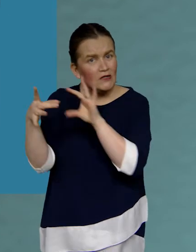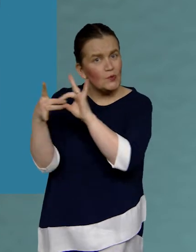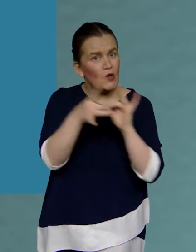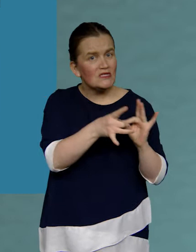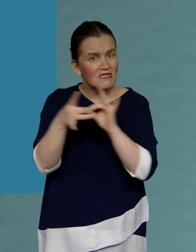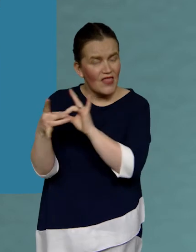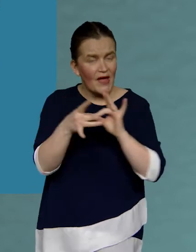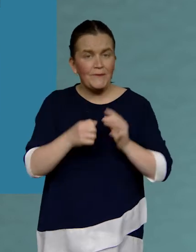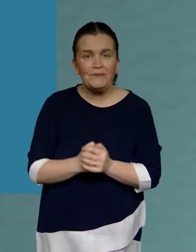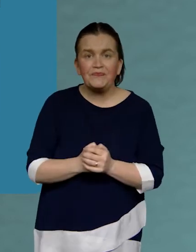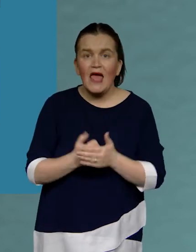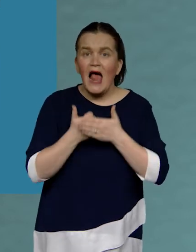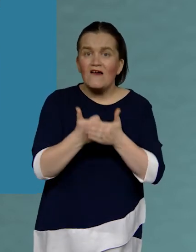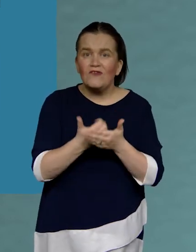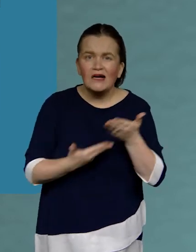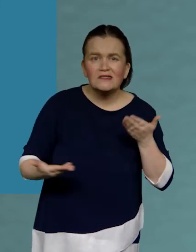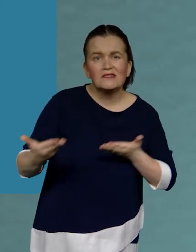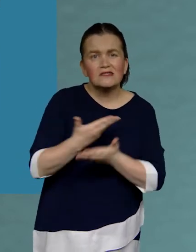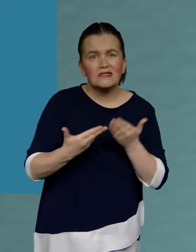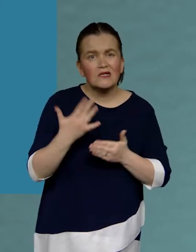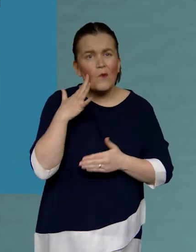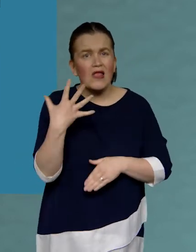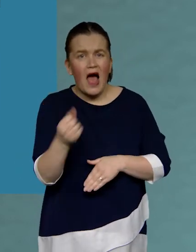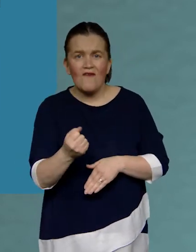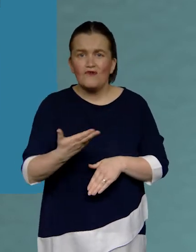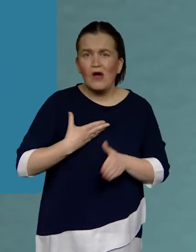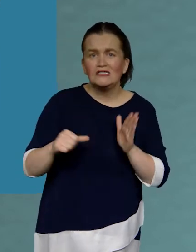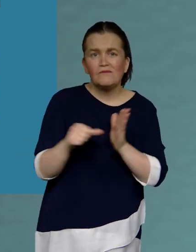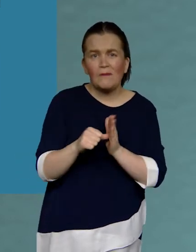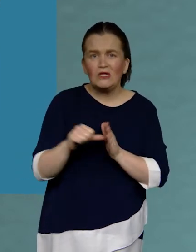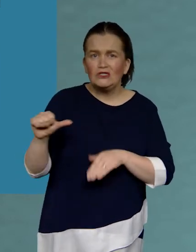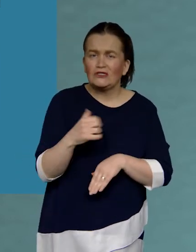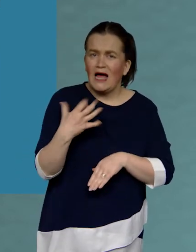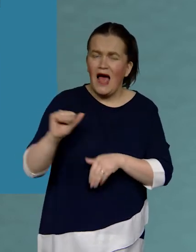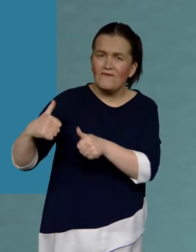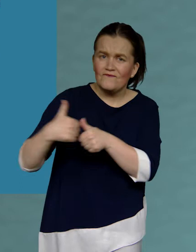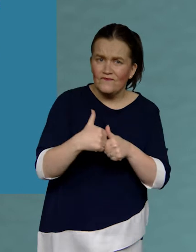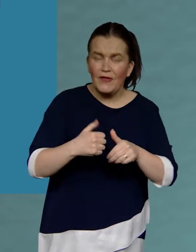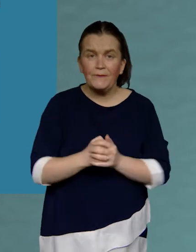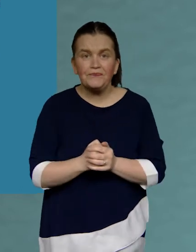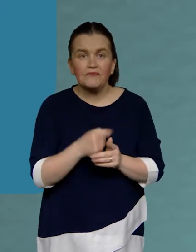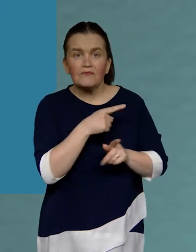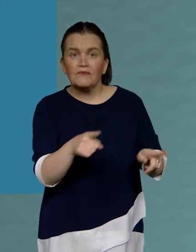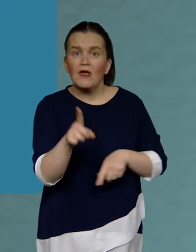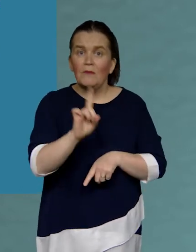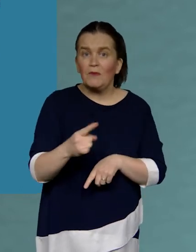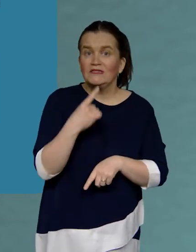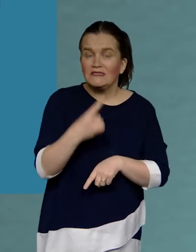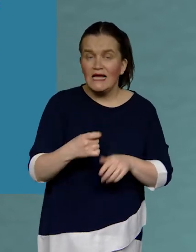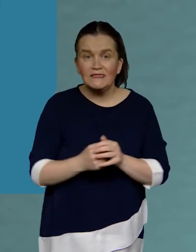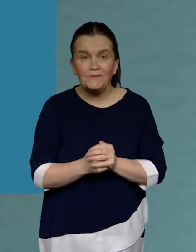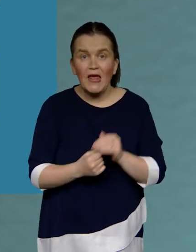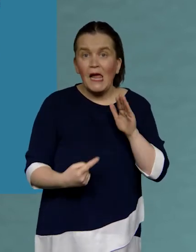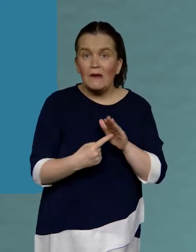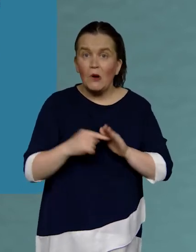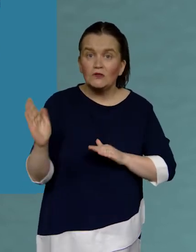Number 4. In-depth advice should be available when you have a rights problem. People said, "Frame every engagement with the state in